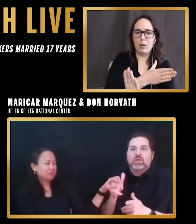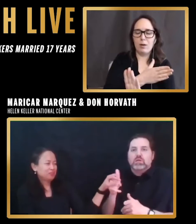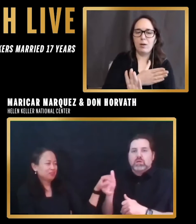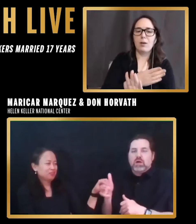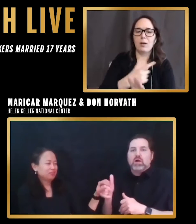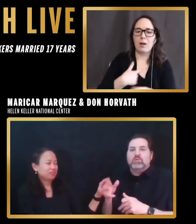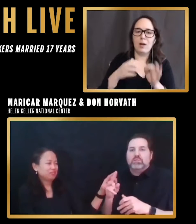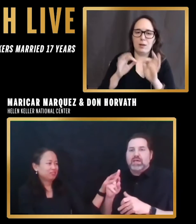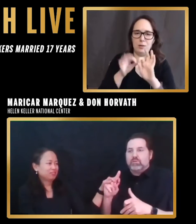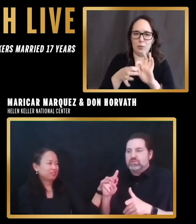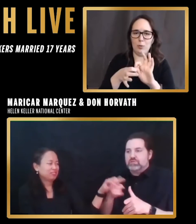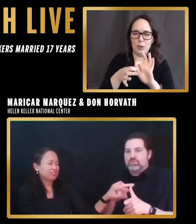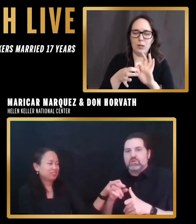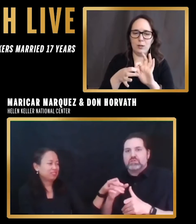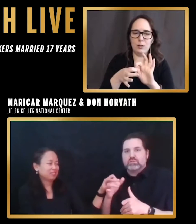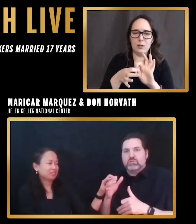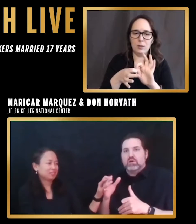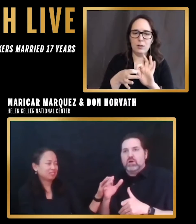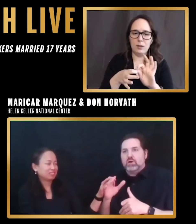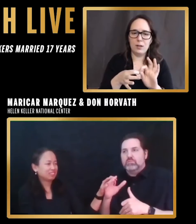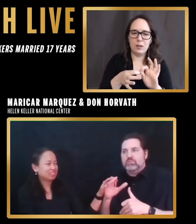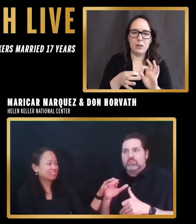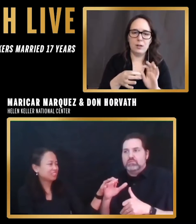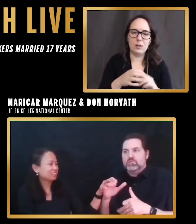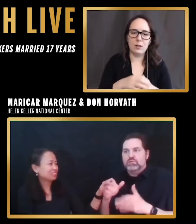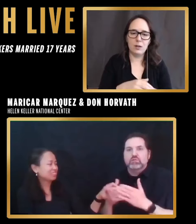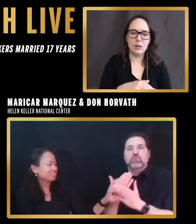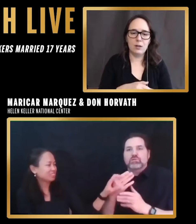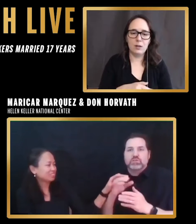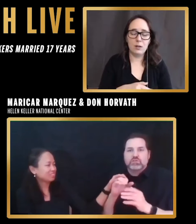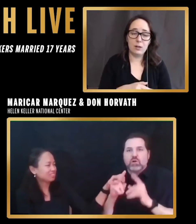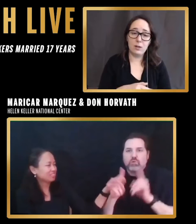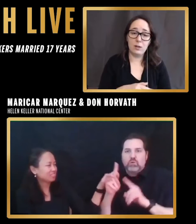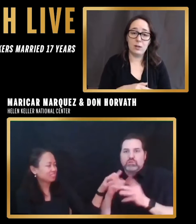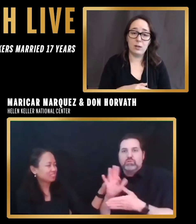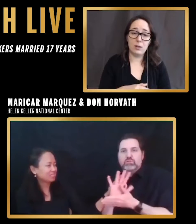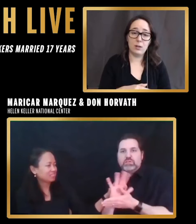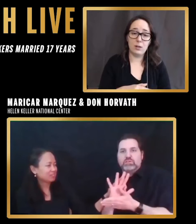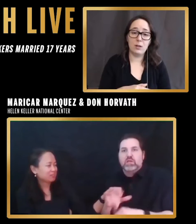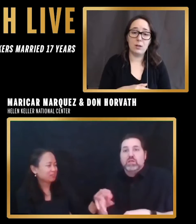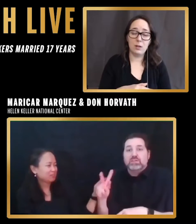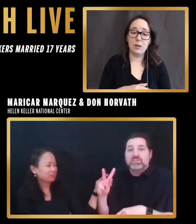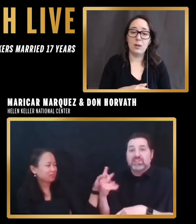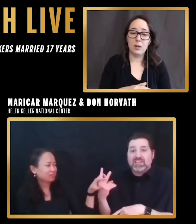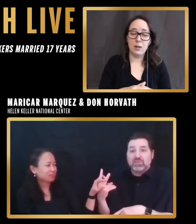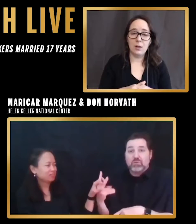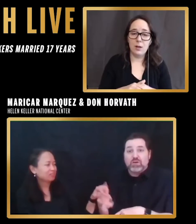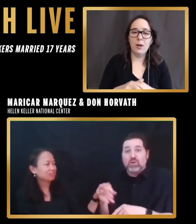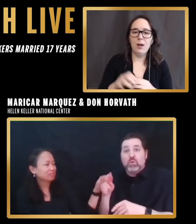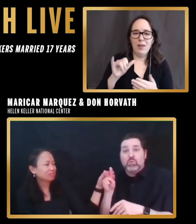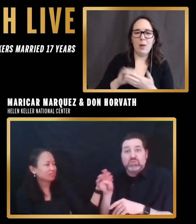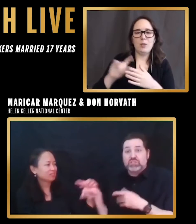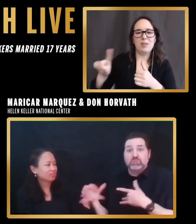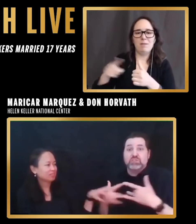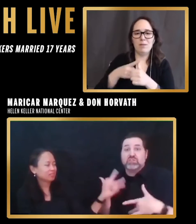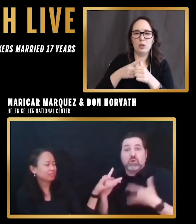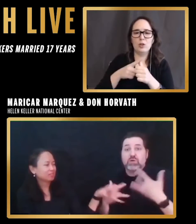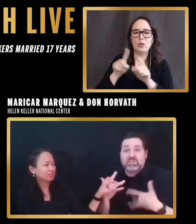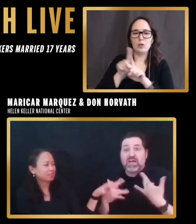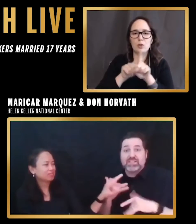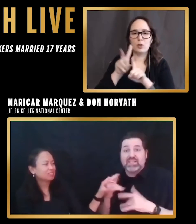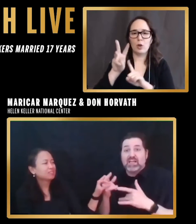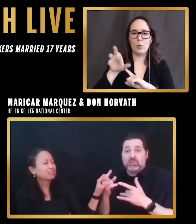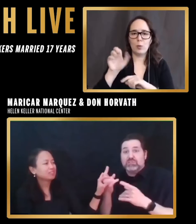So that was the first new of the Star Wars movies. The second one, she was